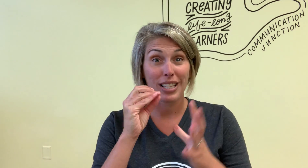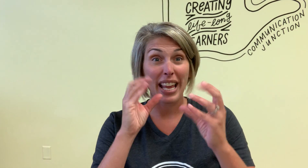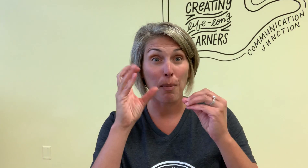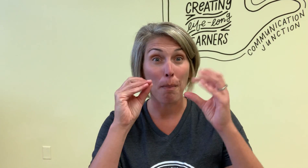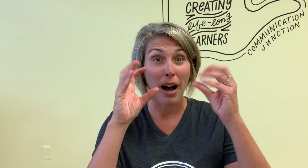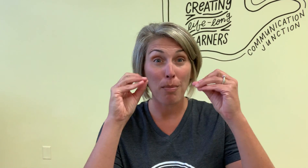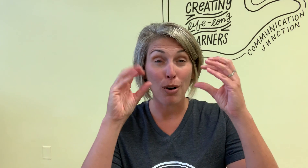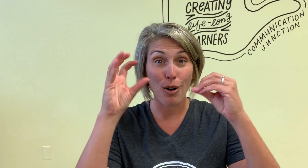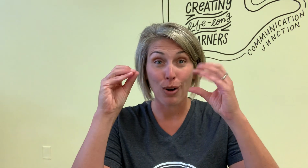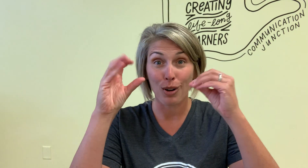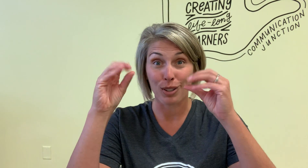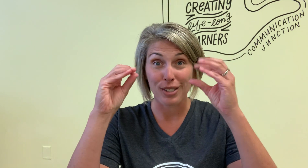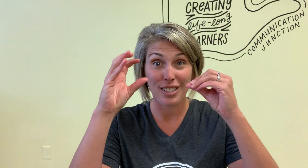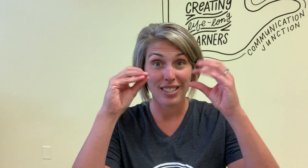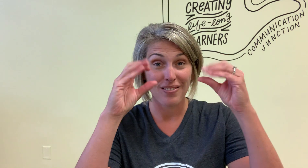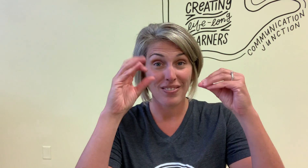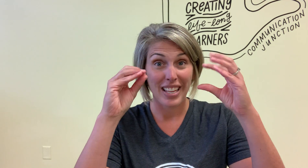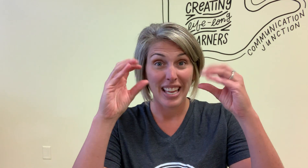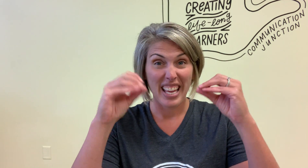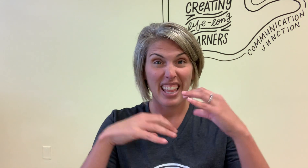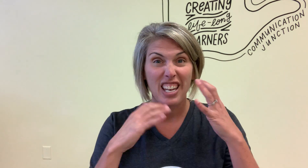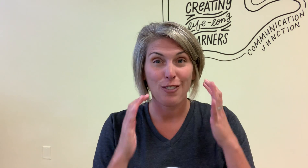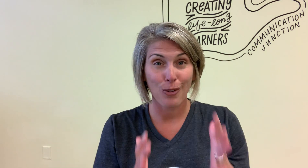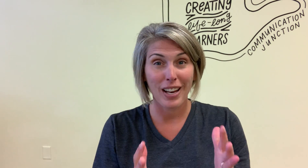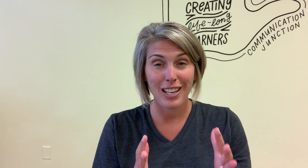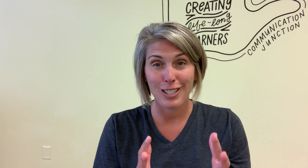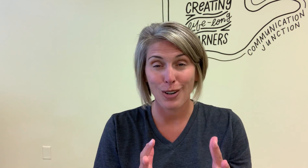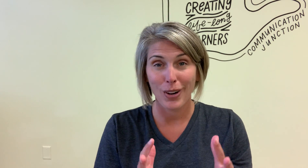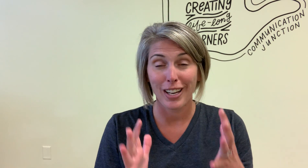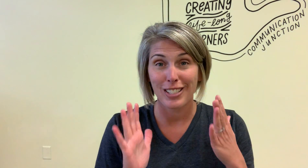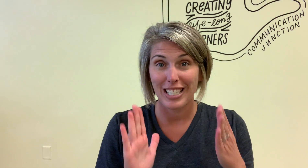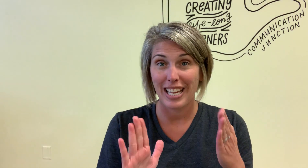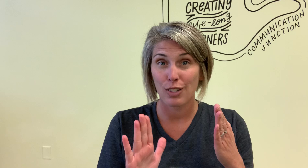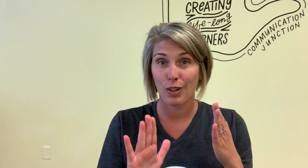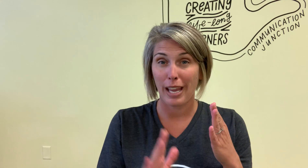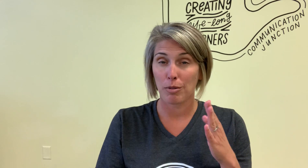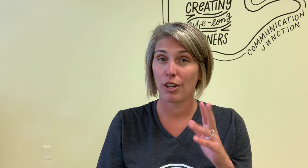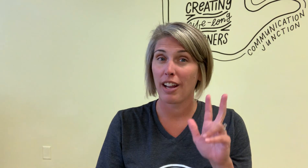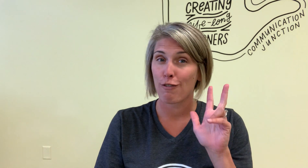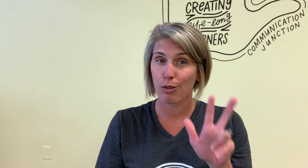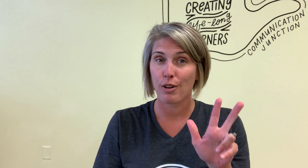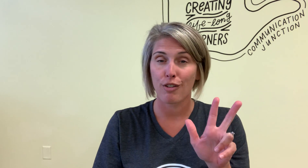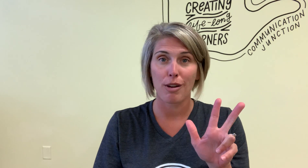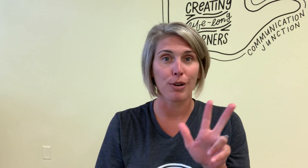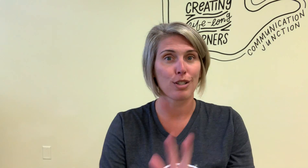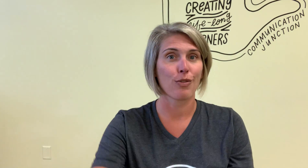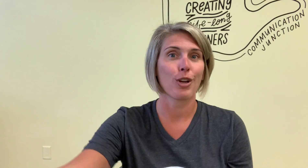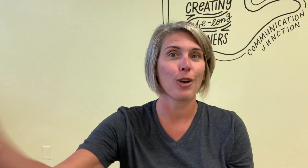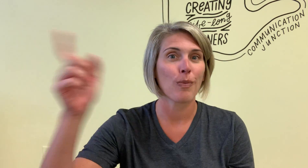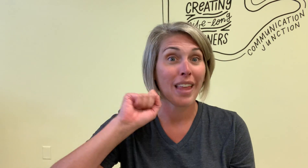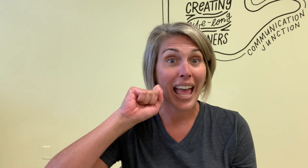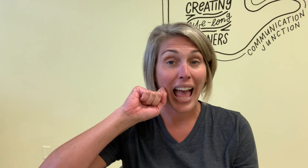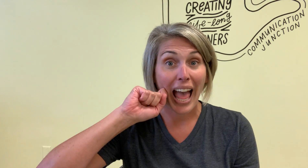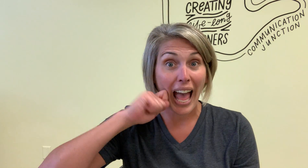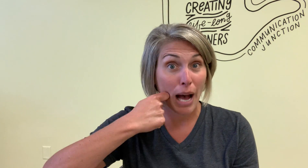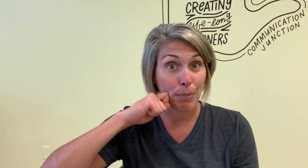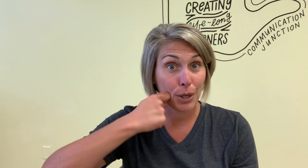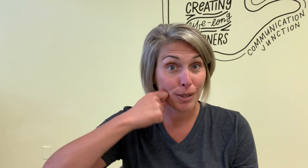like bubbles. And then if you're ready to start working on today's vocabulary, I have 3 great words for you. Apple,